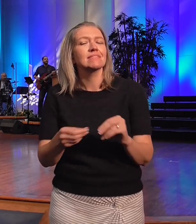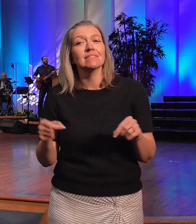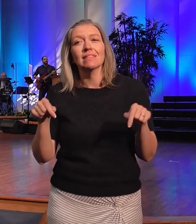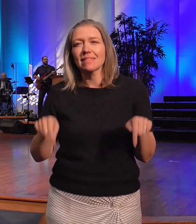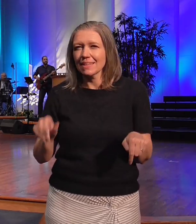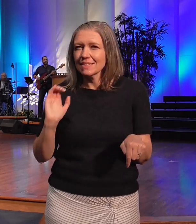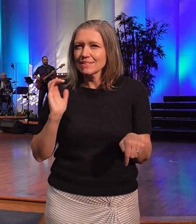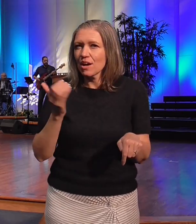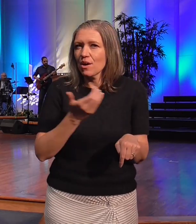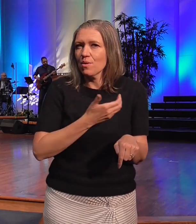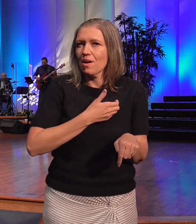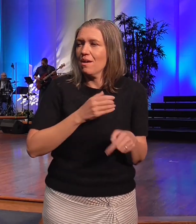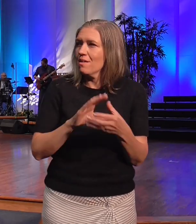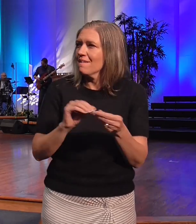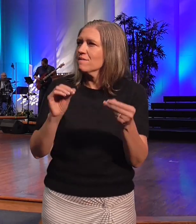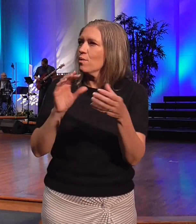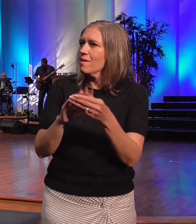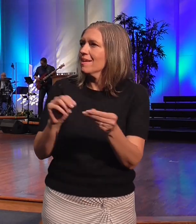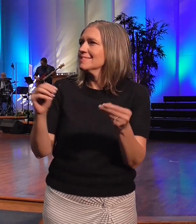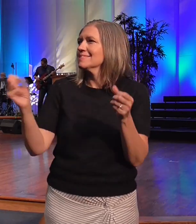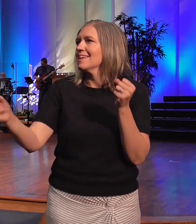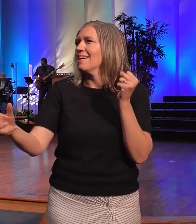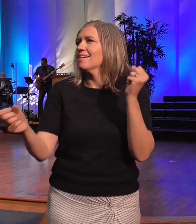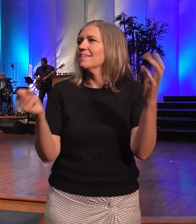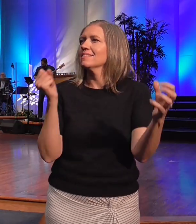yeah. These are our